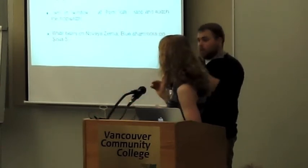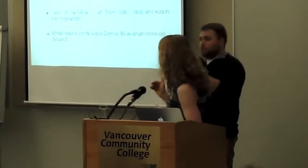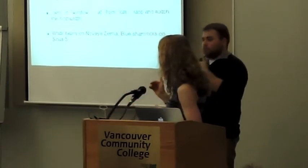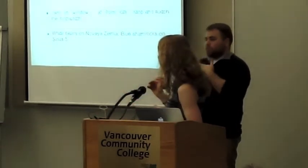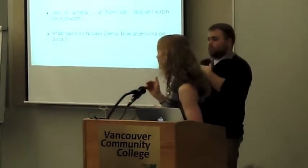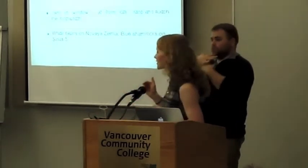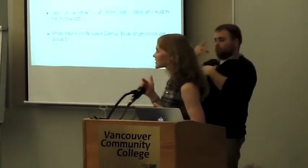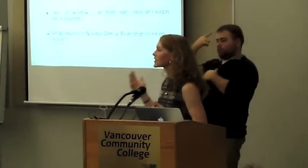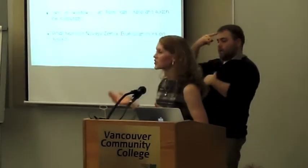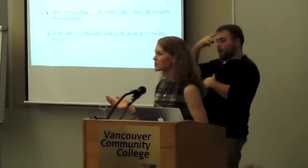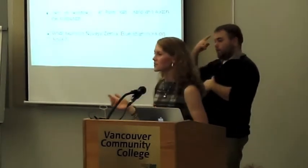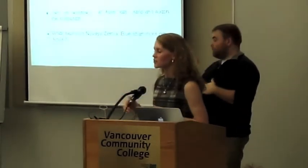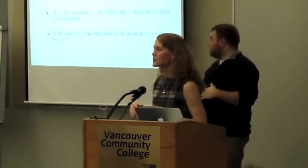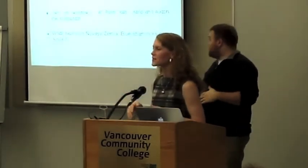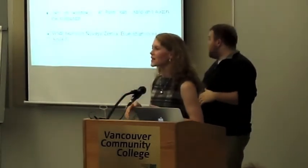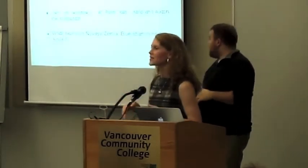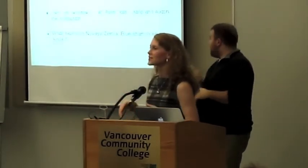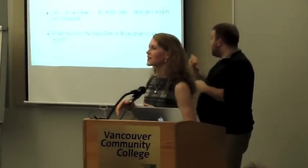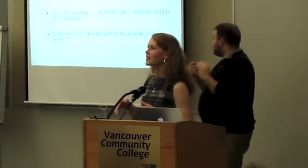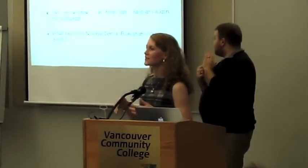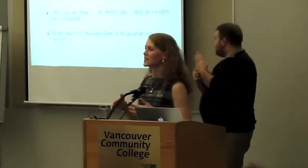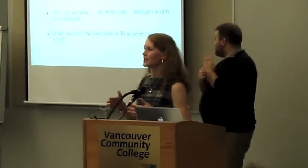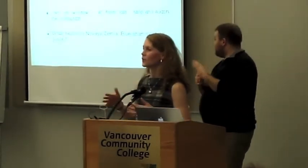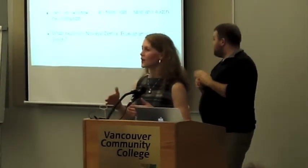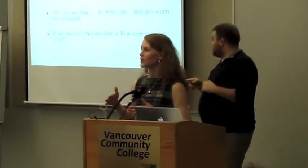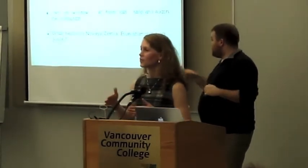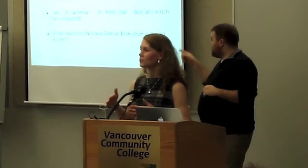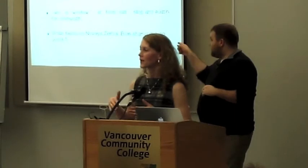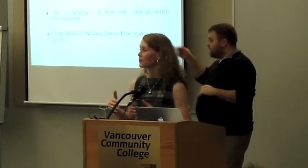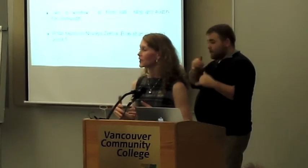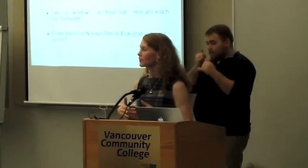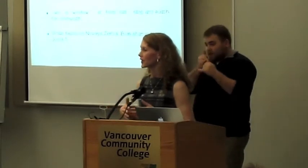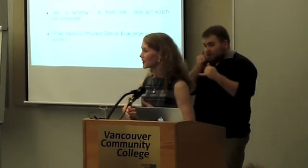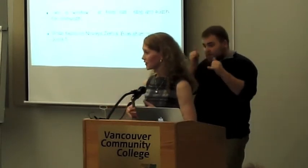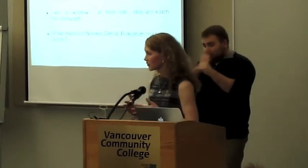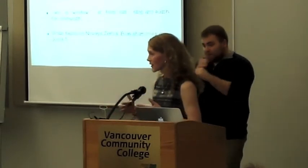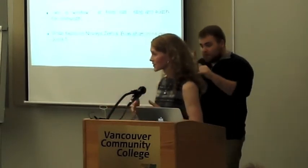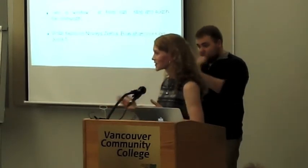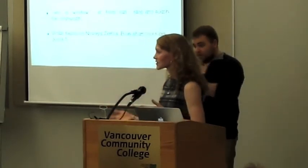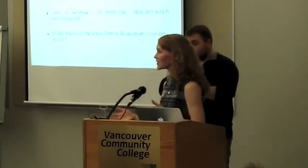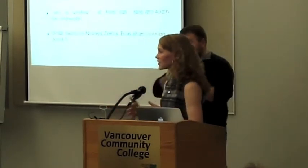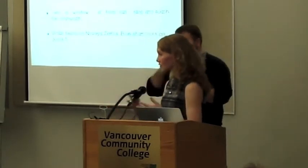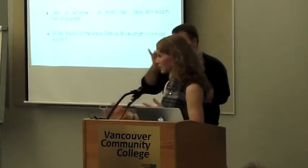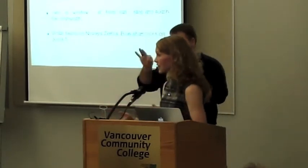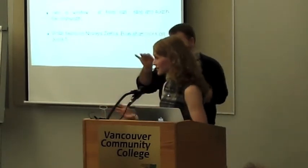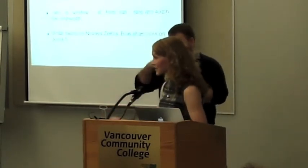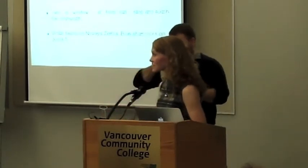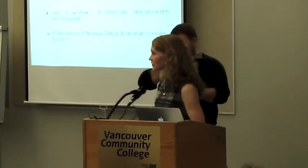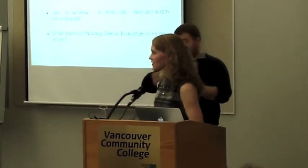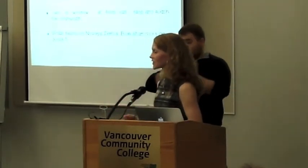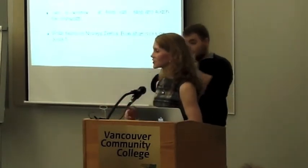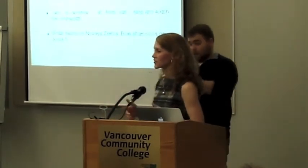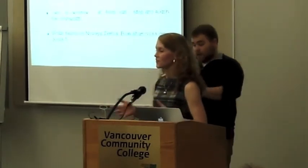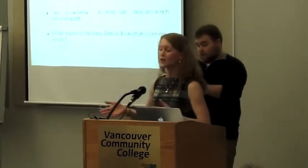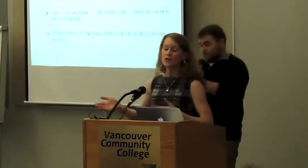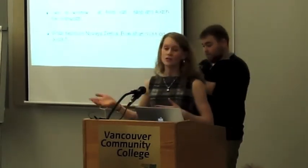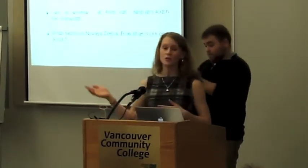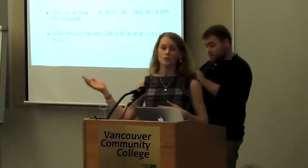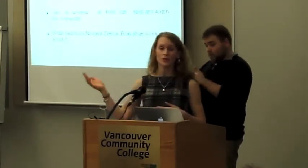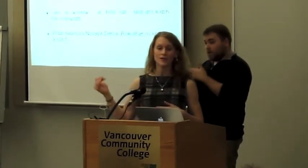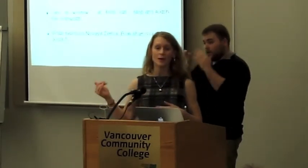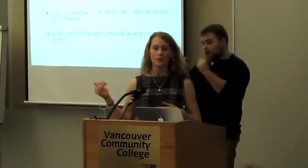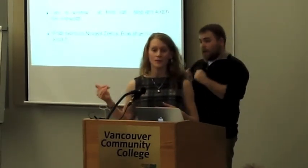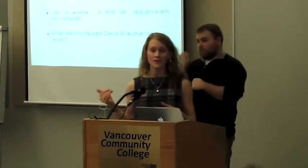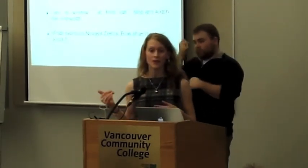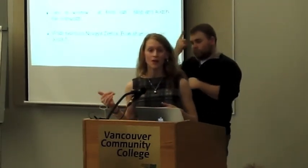Another would be syllogisms. There's been studies done that say that when you become literate You can make sense of a syllogism.